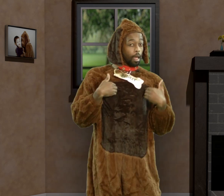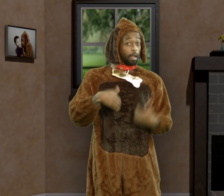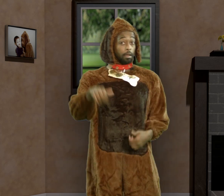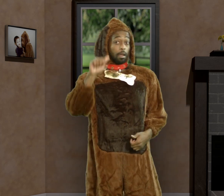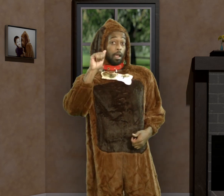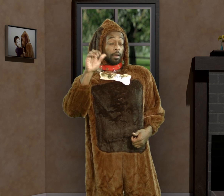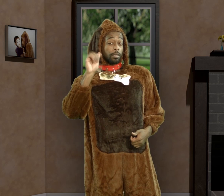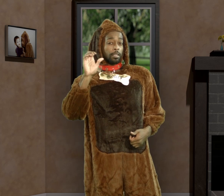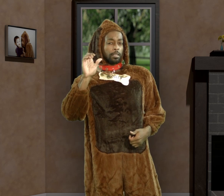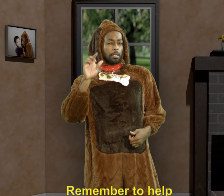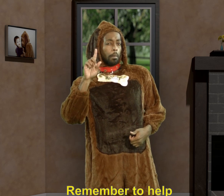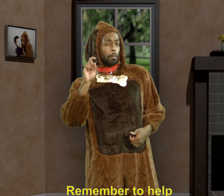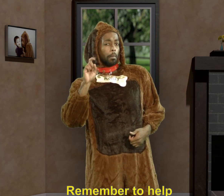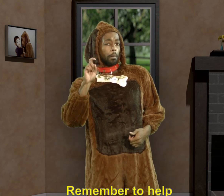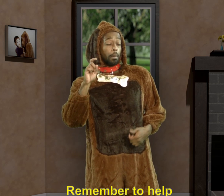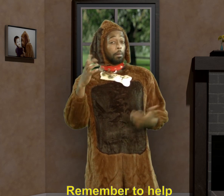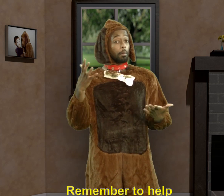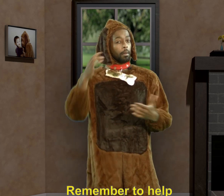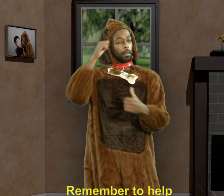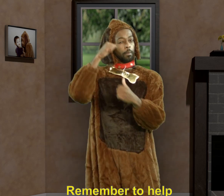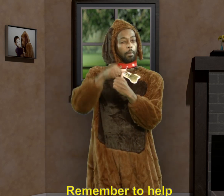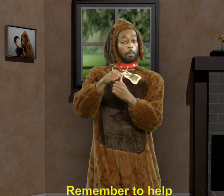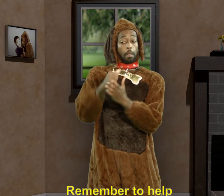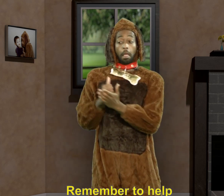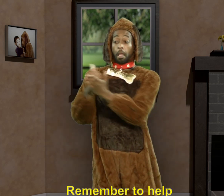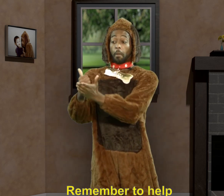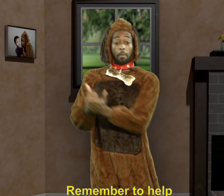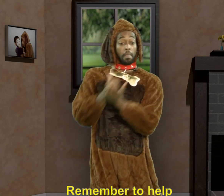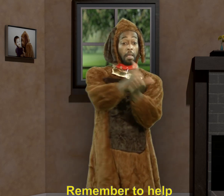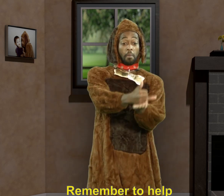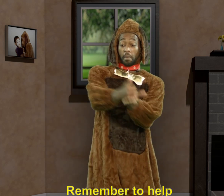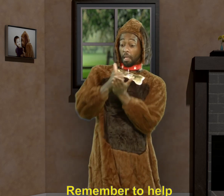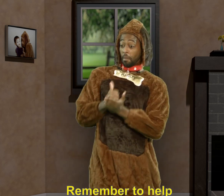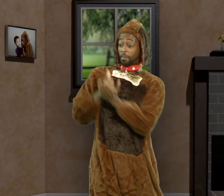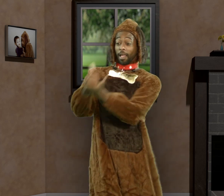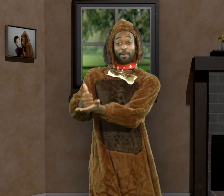air conditioning. Remember to help each other. Stay safe.